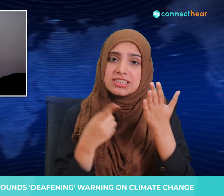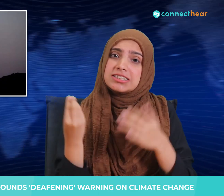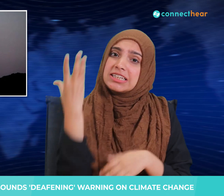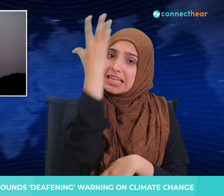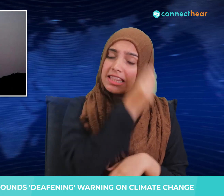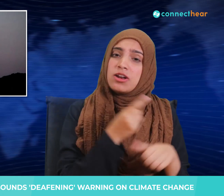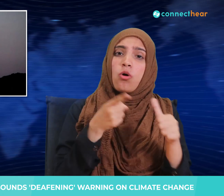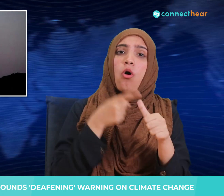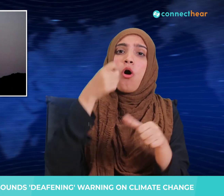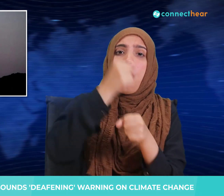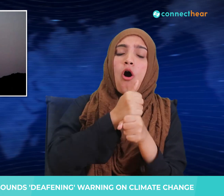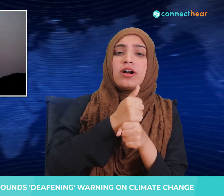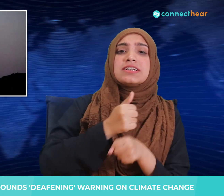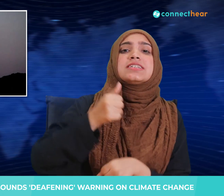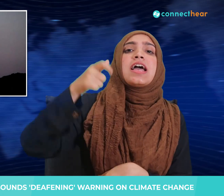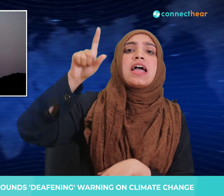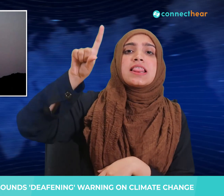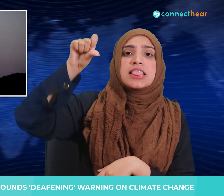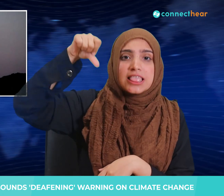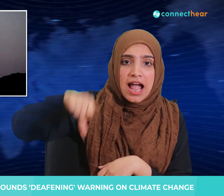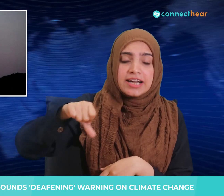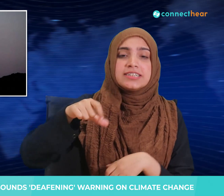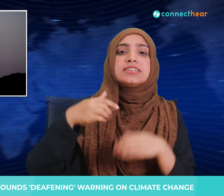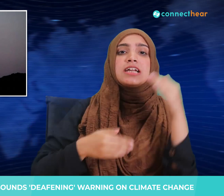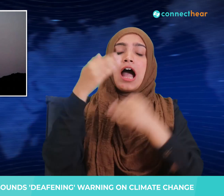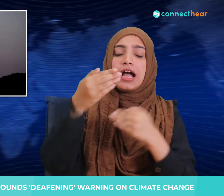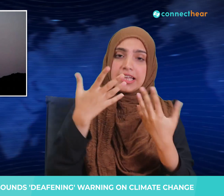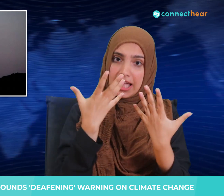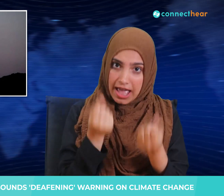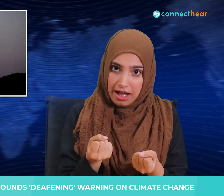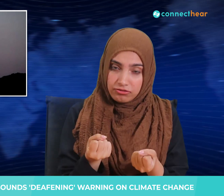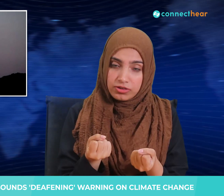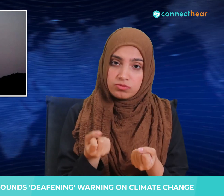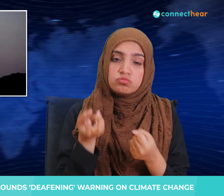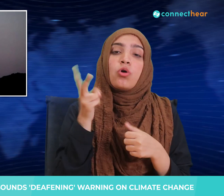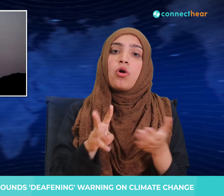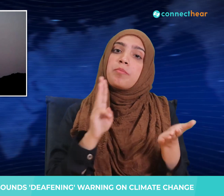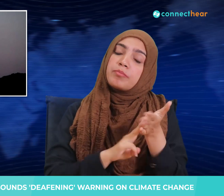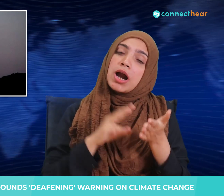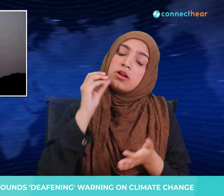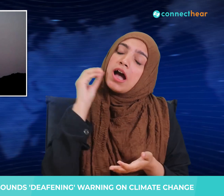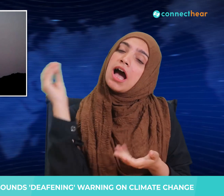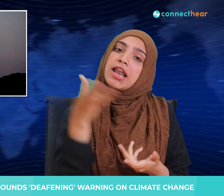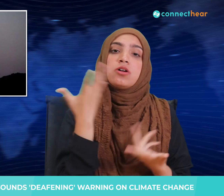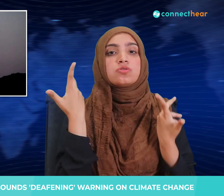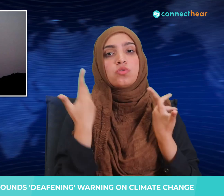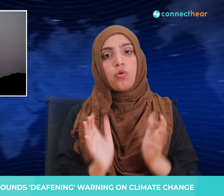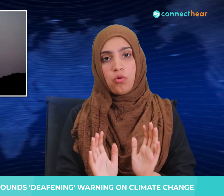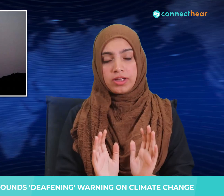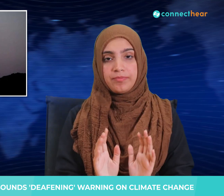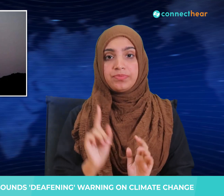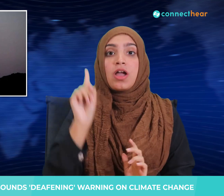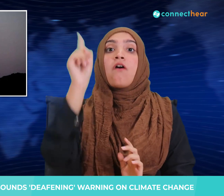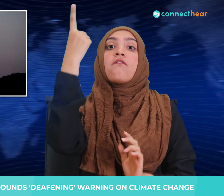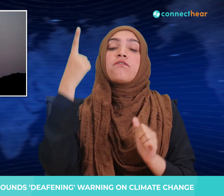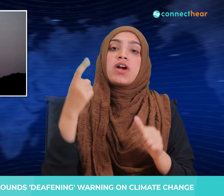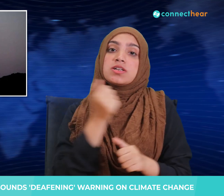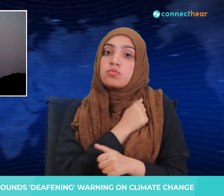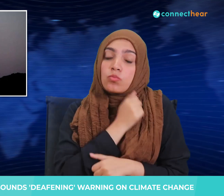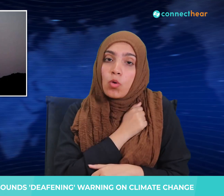August 19, the Central Ruet-e-Hilal Committee announced on Monday. The first of Muharram, which is also the